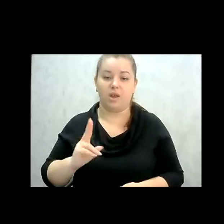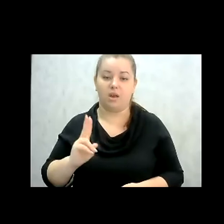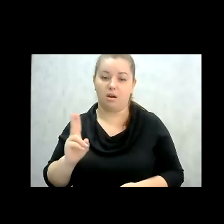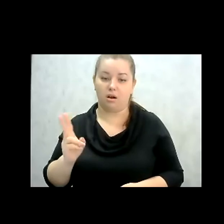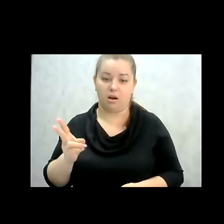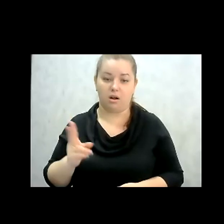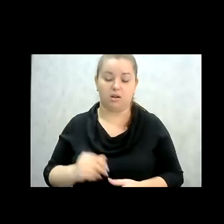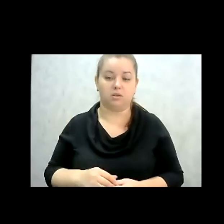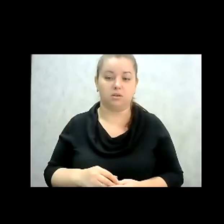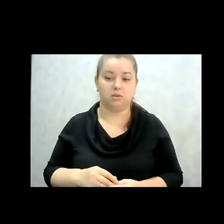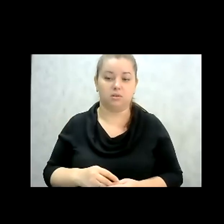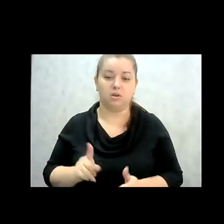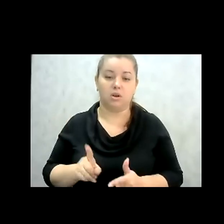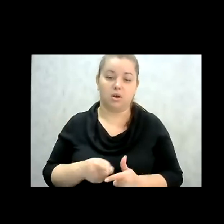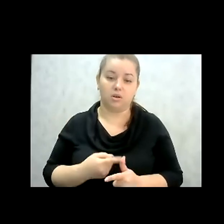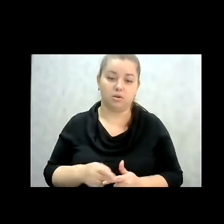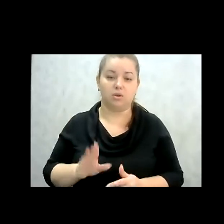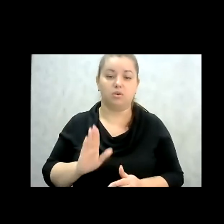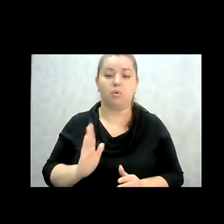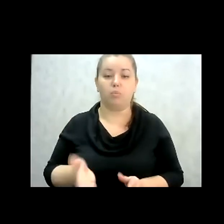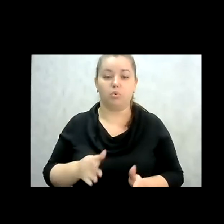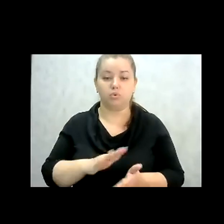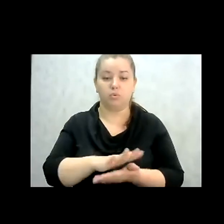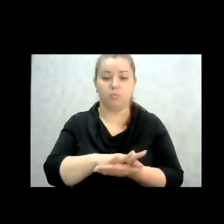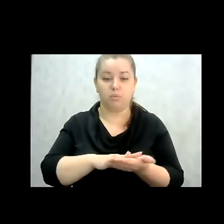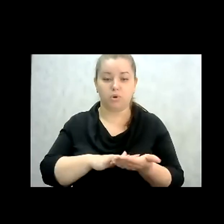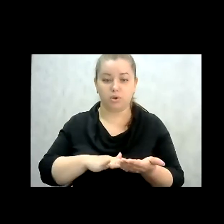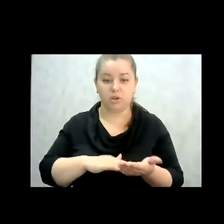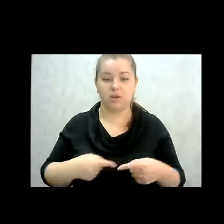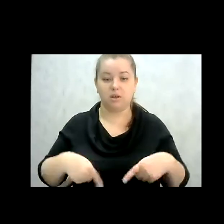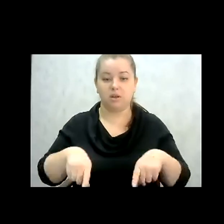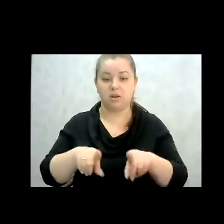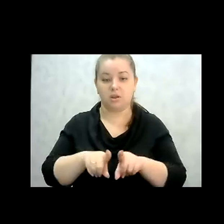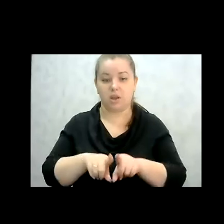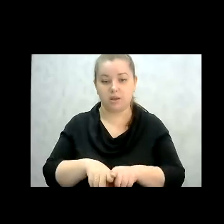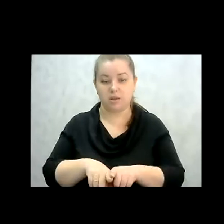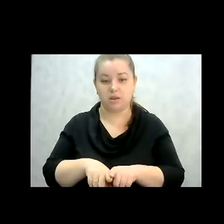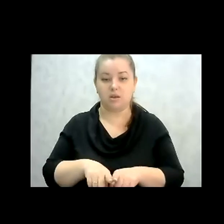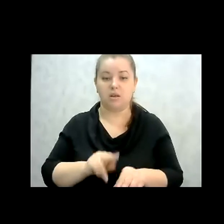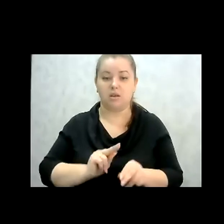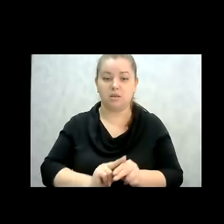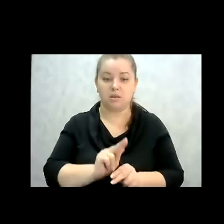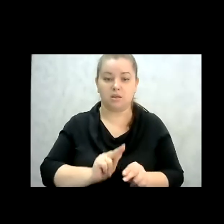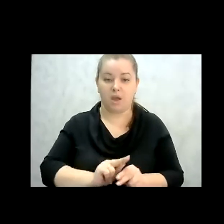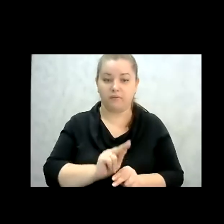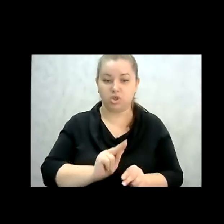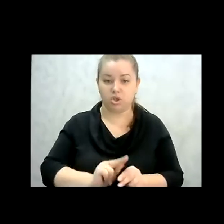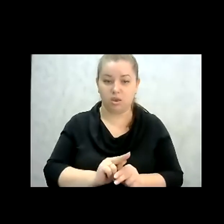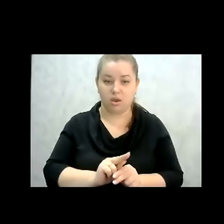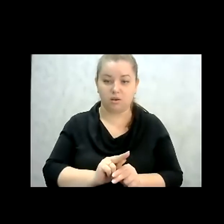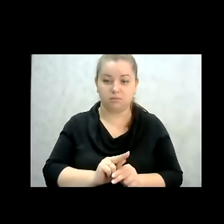territorial election commission that will be conducting the reruns that are still to come